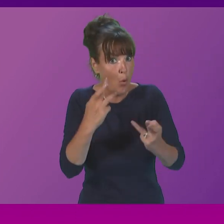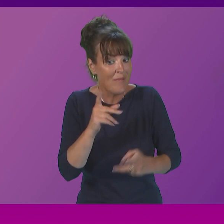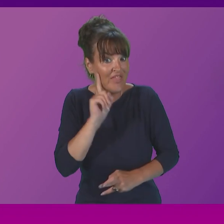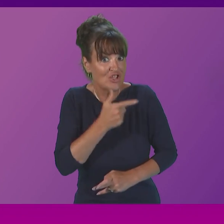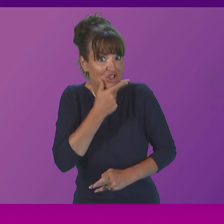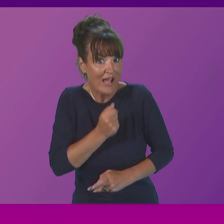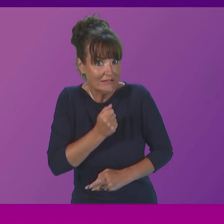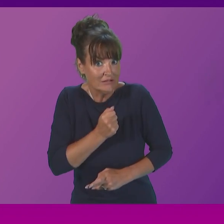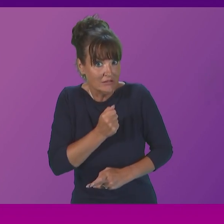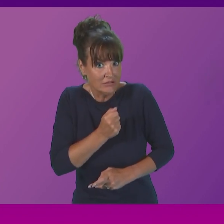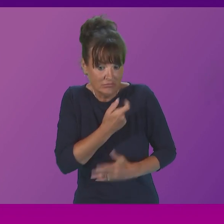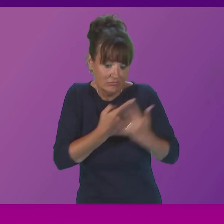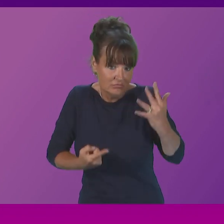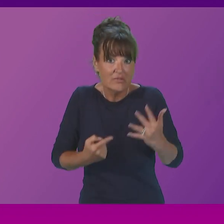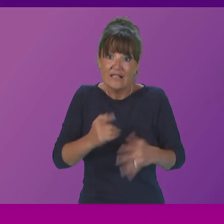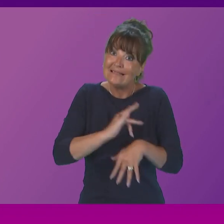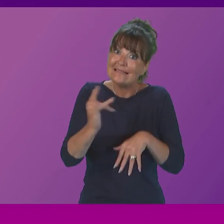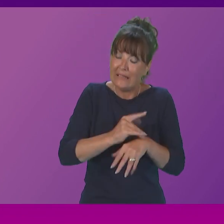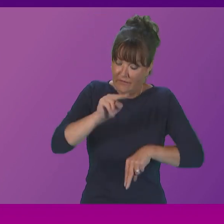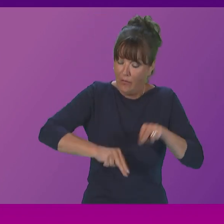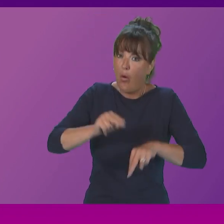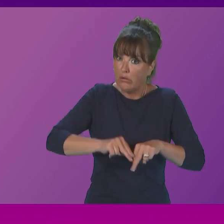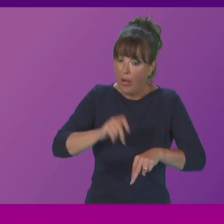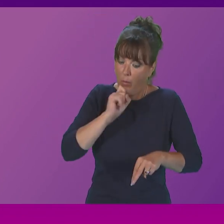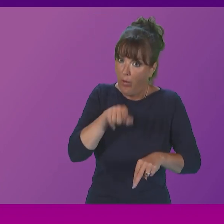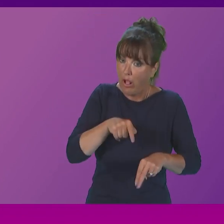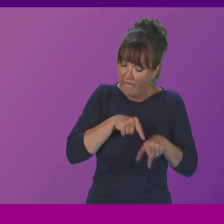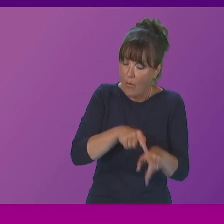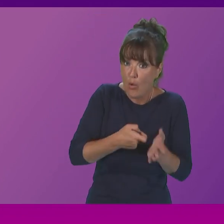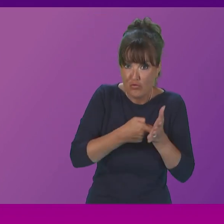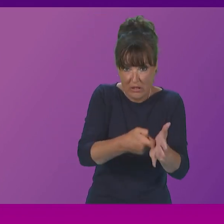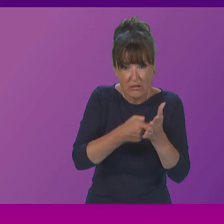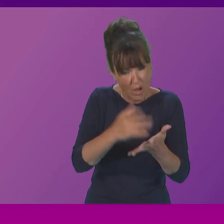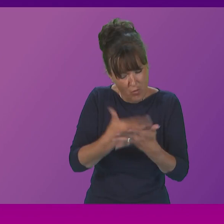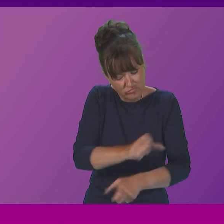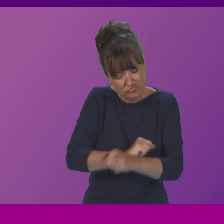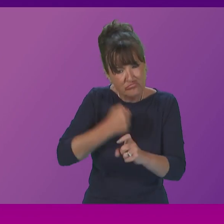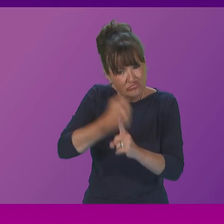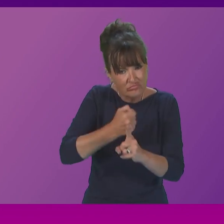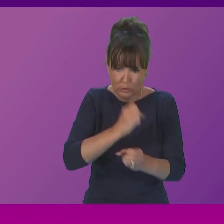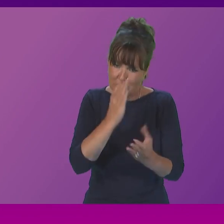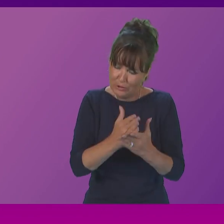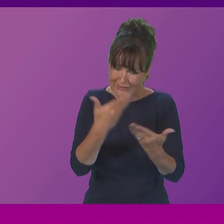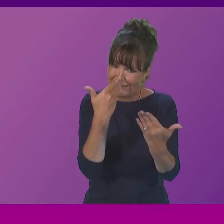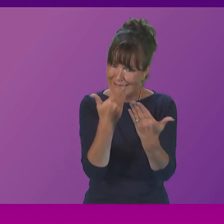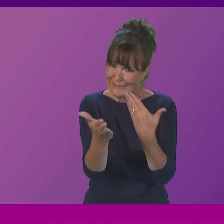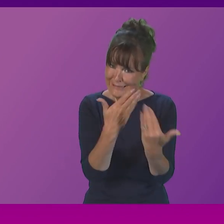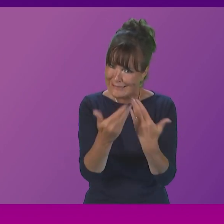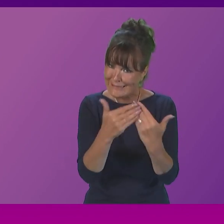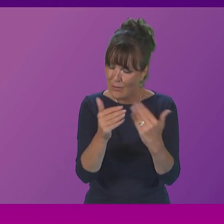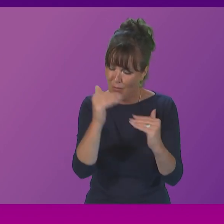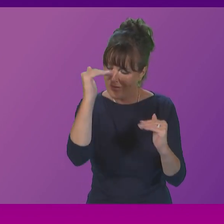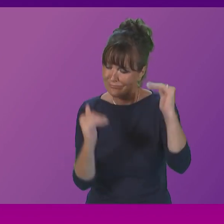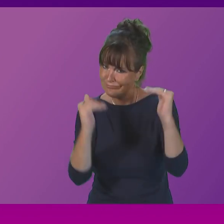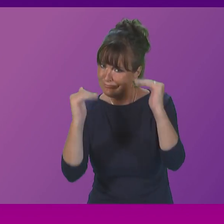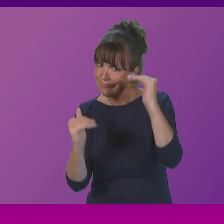its recommendations and also working hard to tackle the inequalities that marginalise women with intersecting inequalities